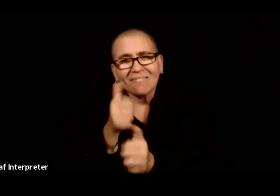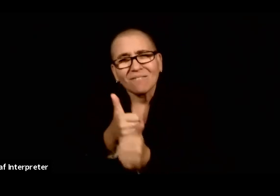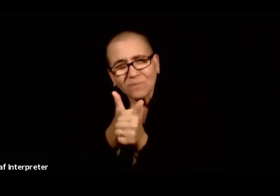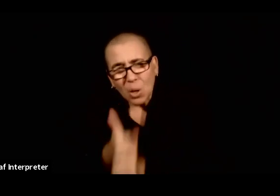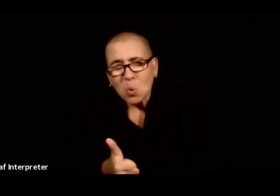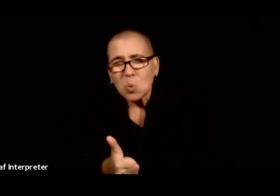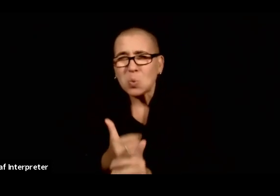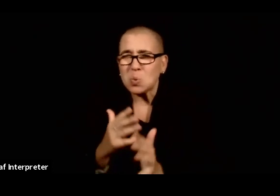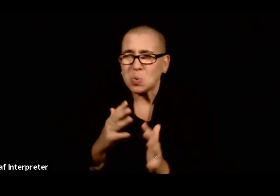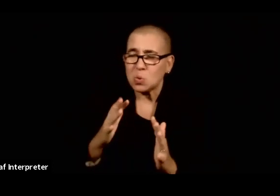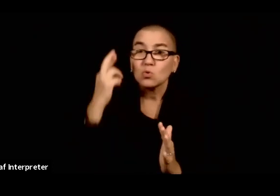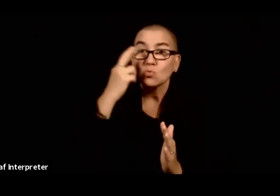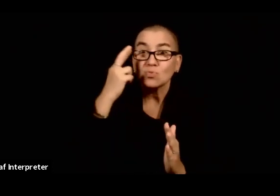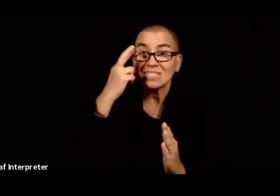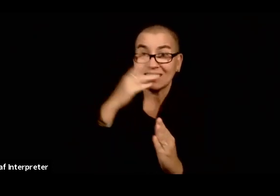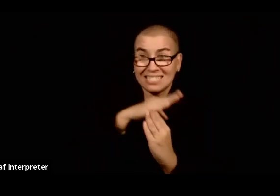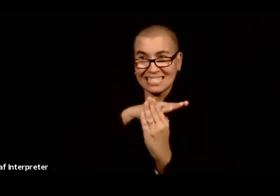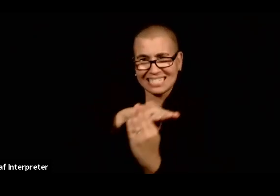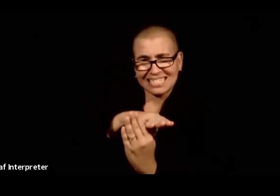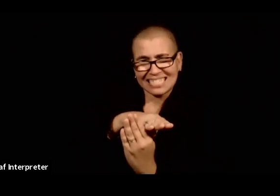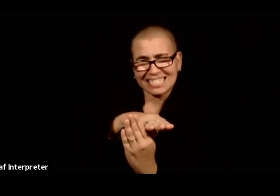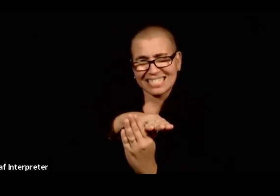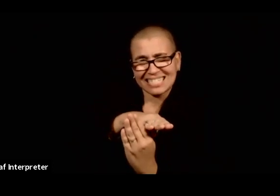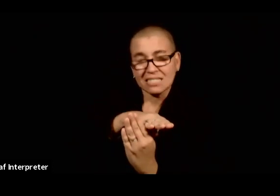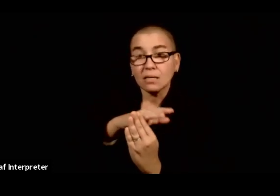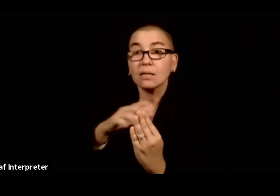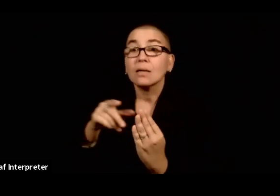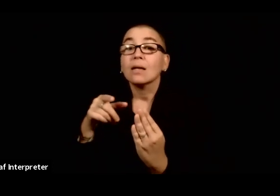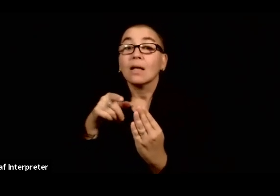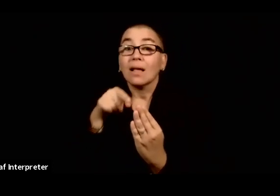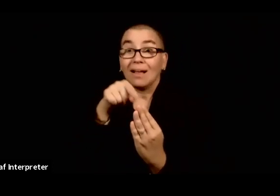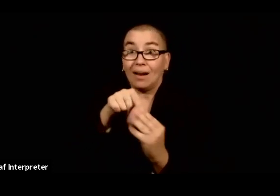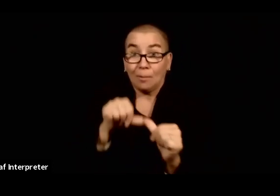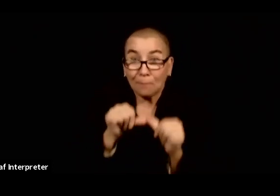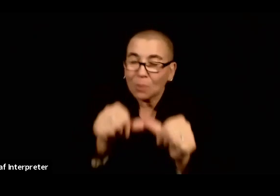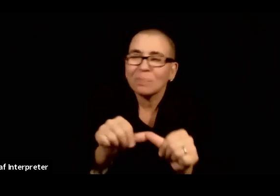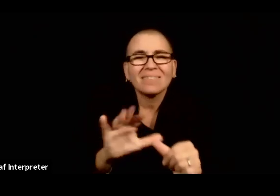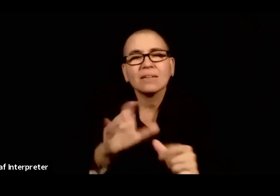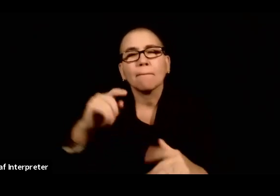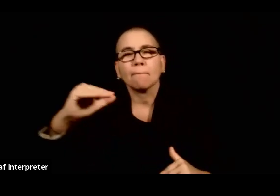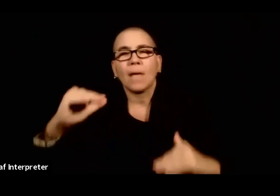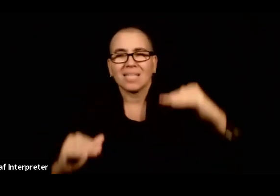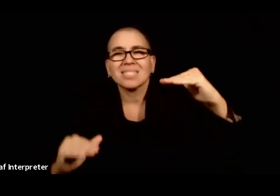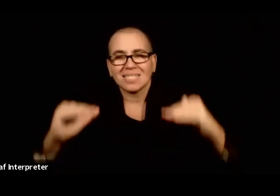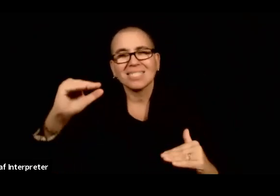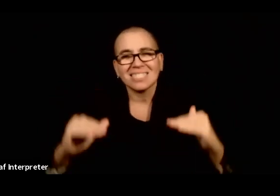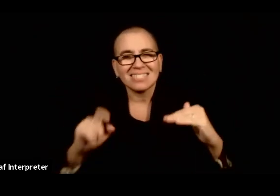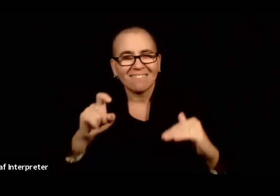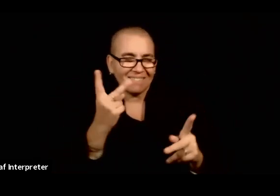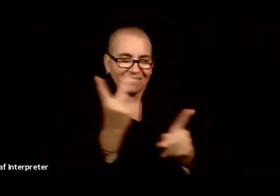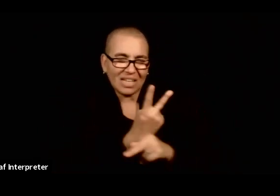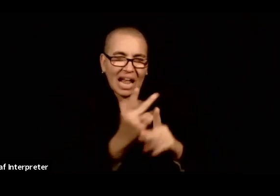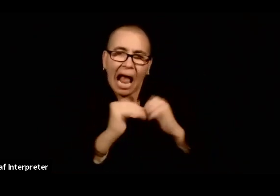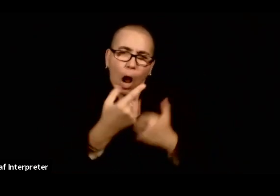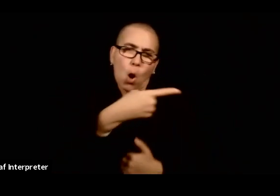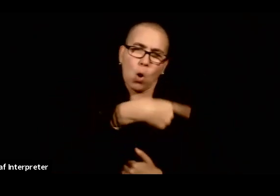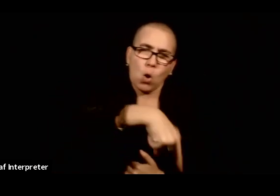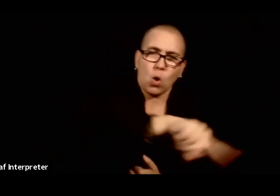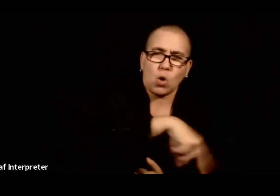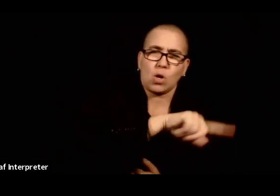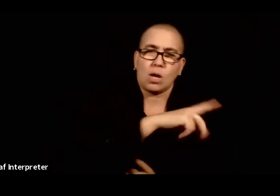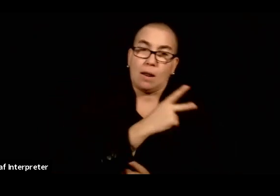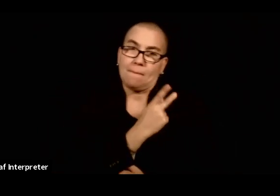The well-being of residents requires us to find a way to better balance protection and connection over the long